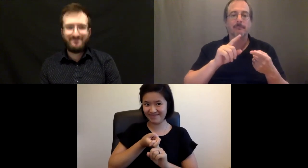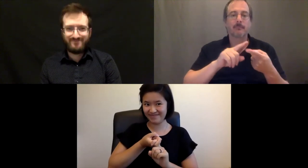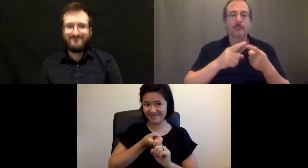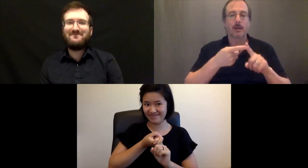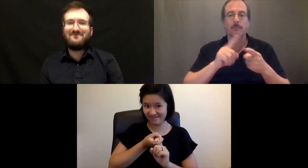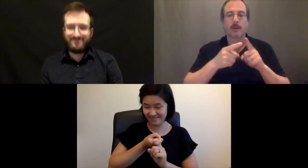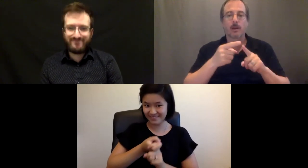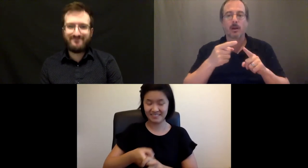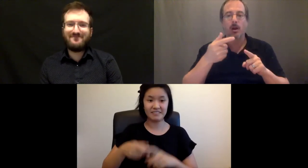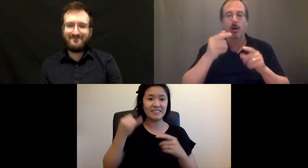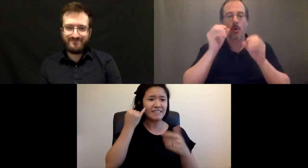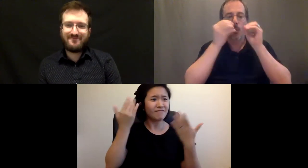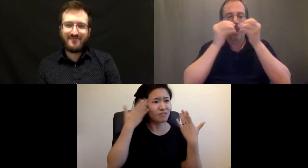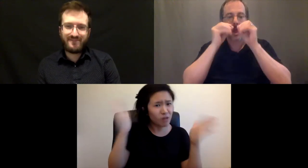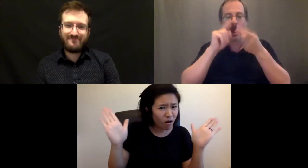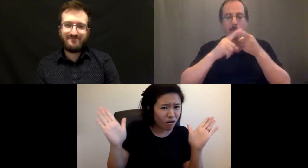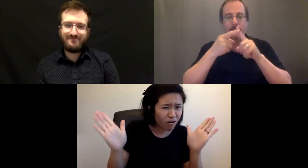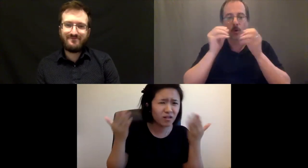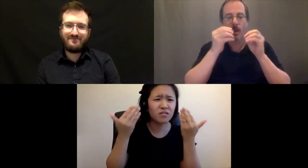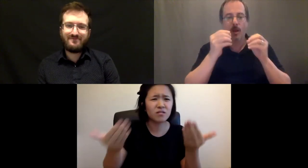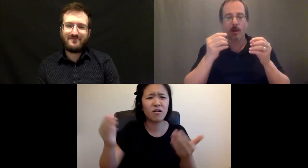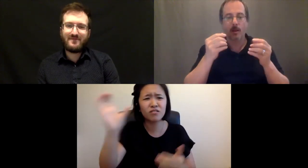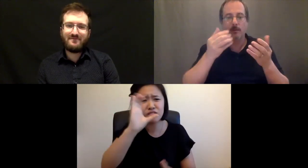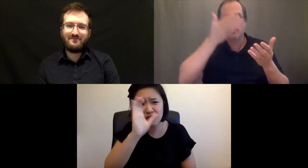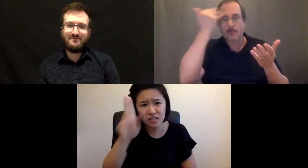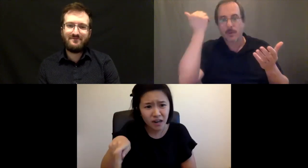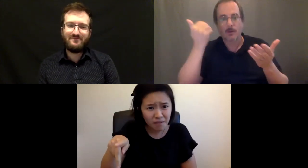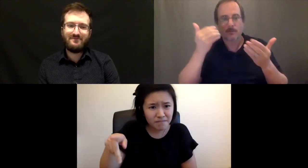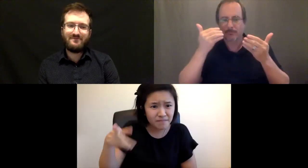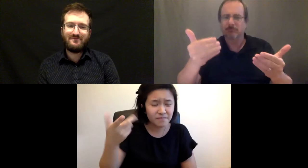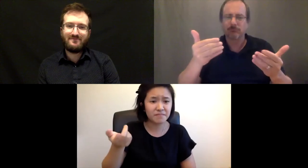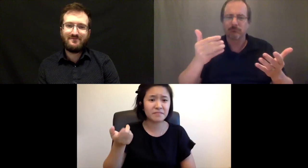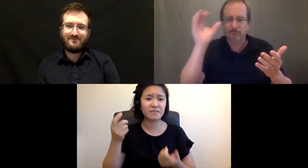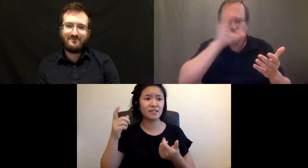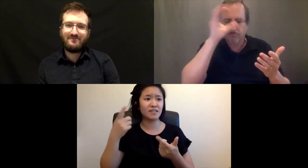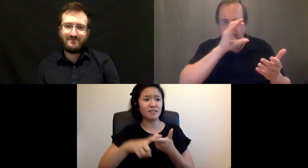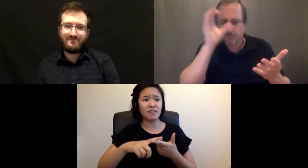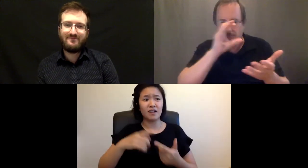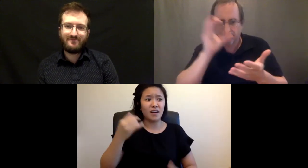Google is your best friend. If you're not aware of something, look it up.